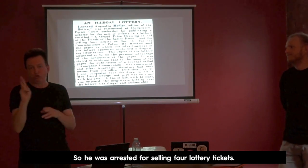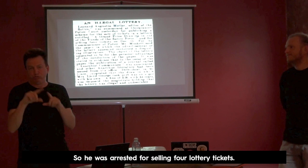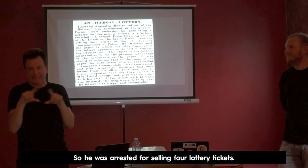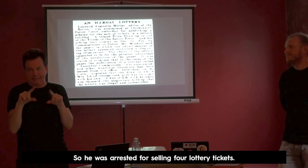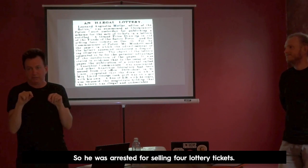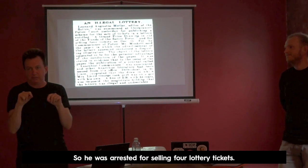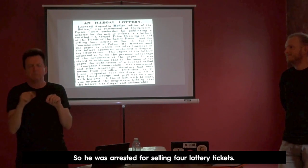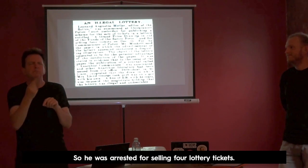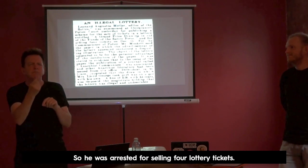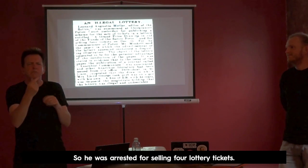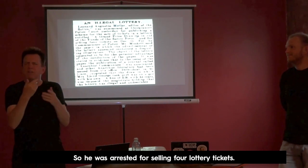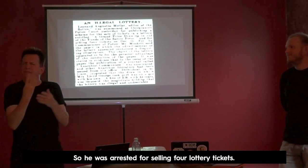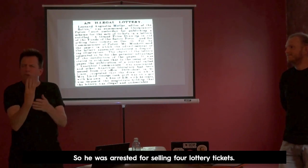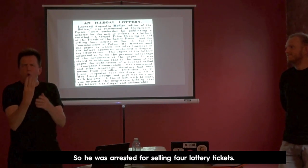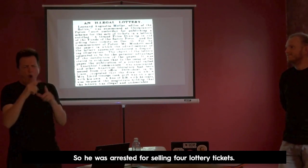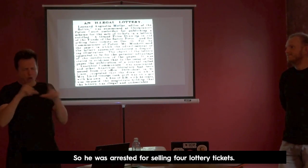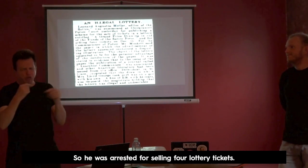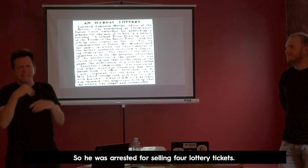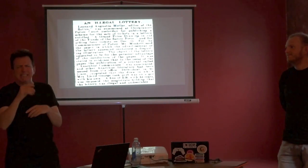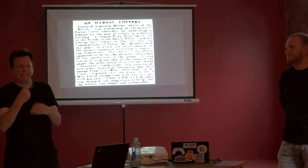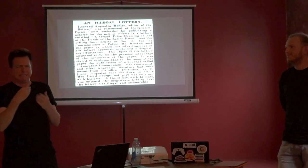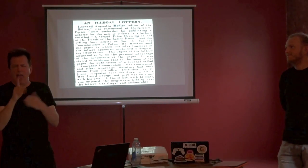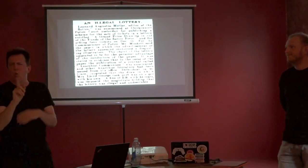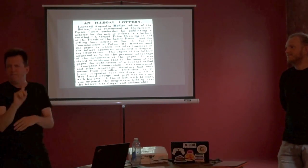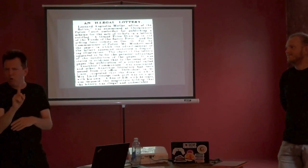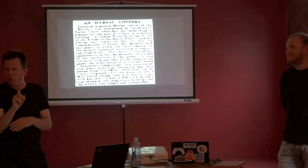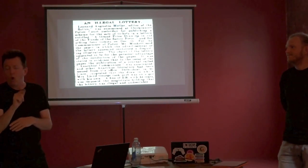for selling 4 lottery tickets.